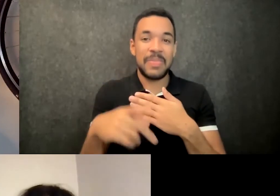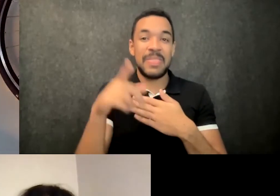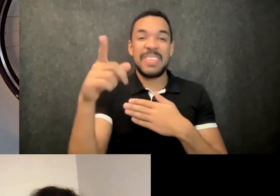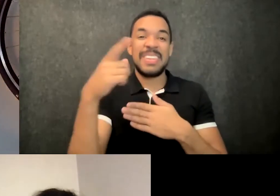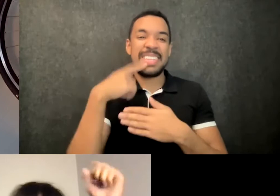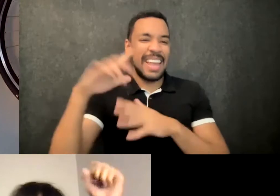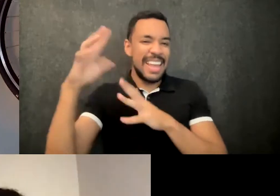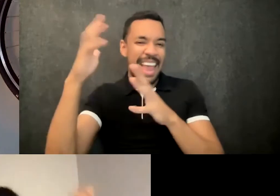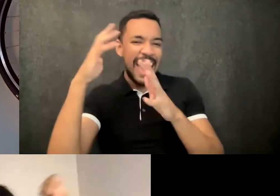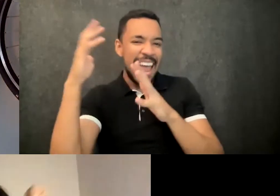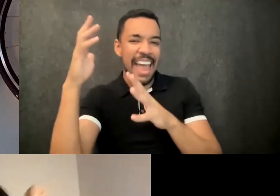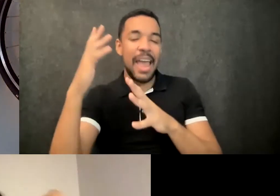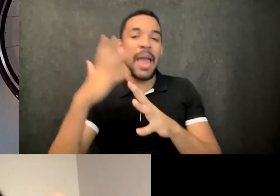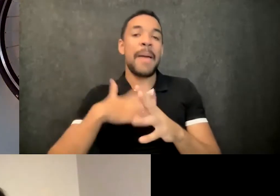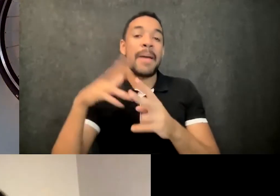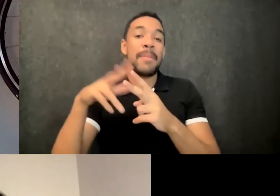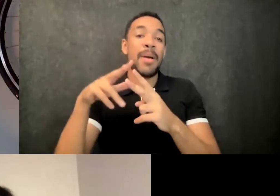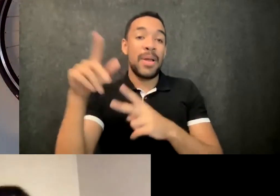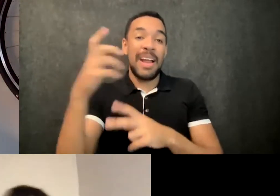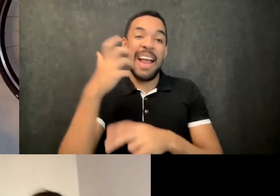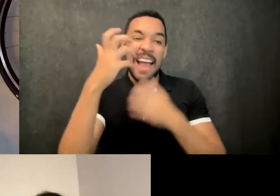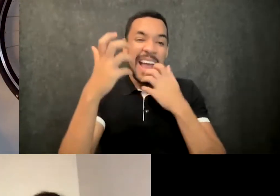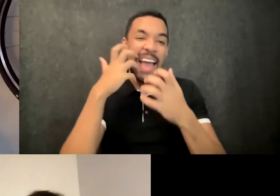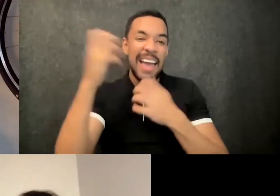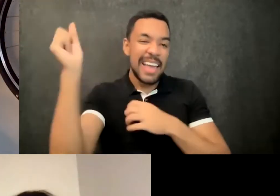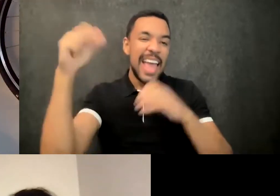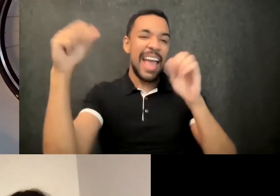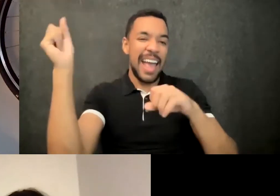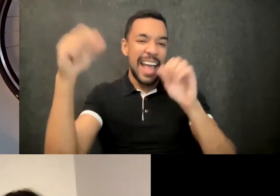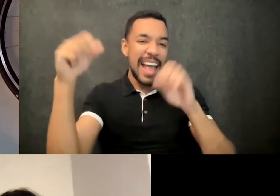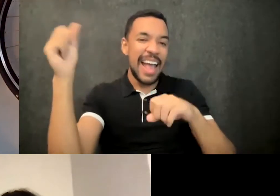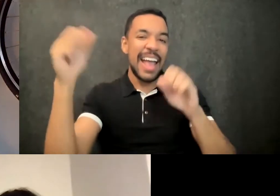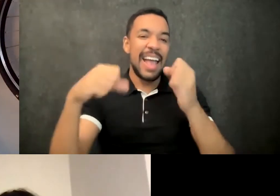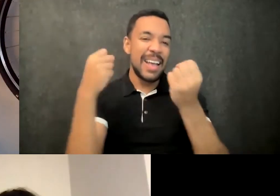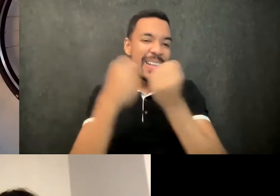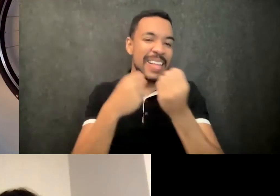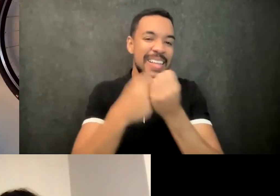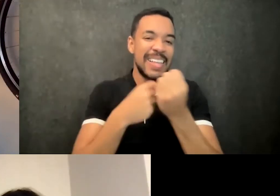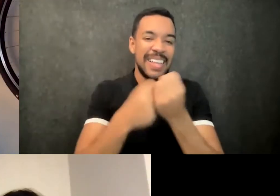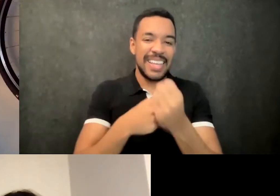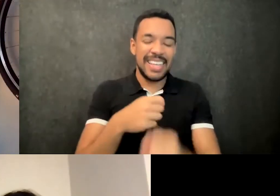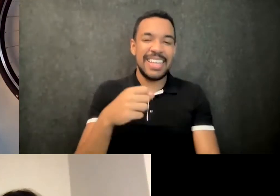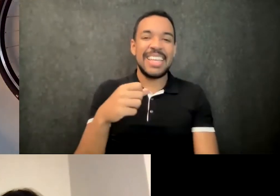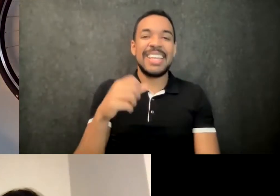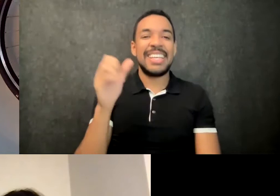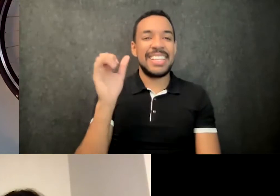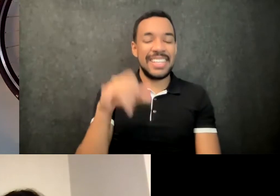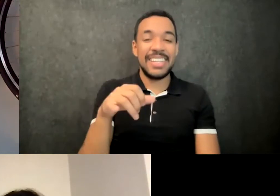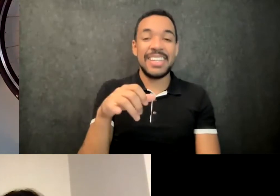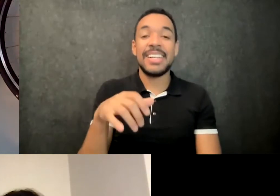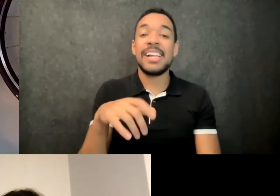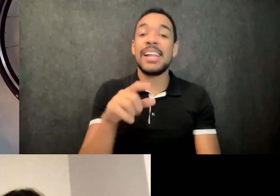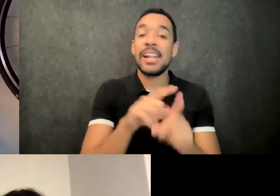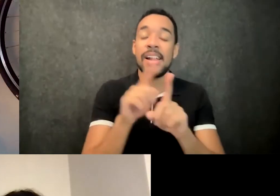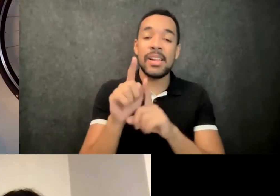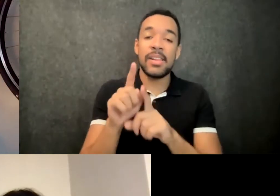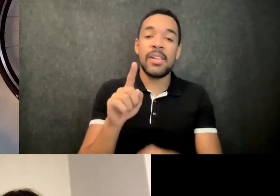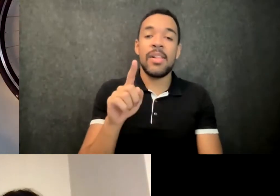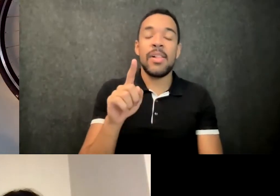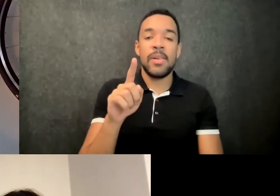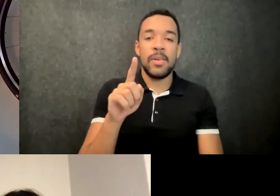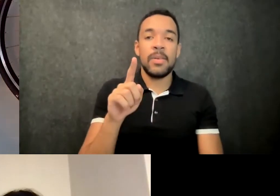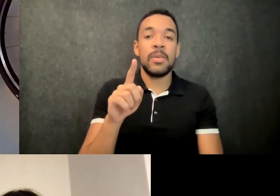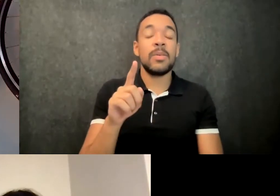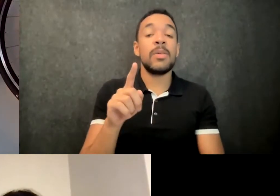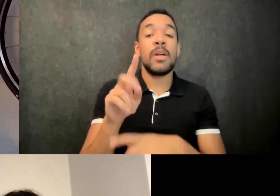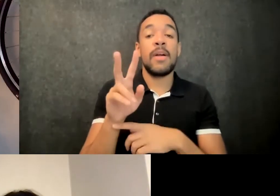we can hear you, my partners in the background watching everything and cheering everyone on. And residencies from the Vermont Studio Center